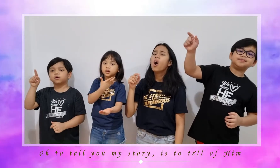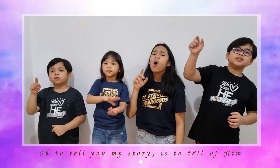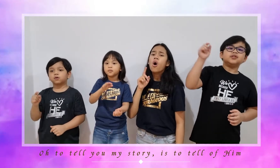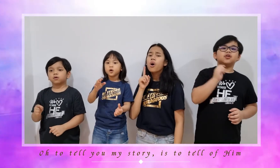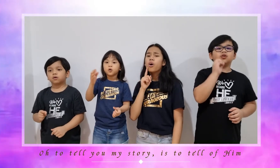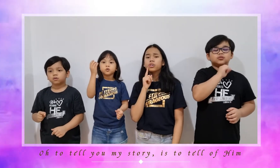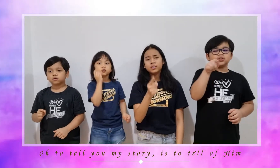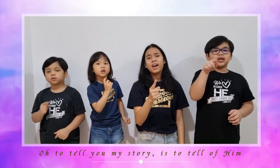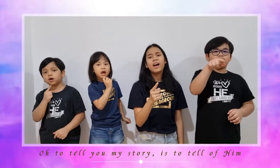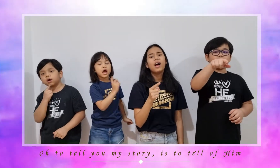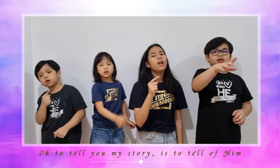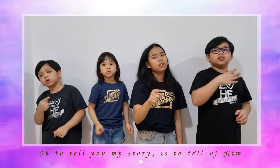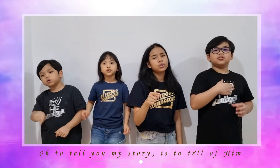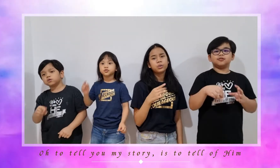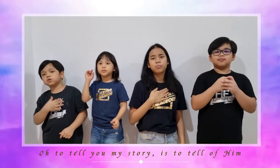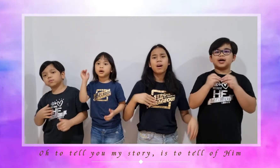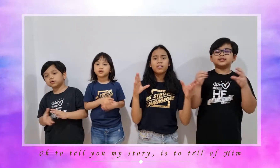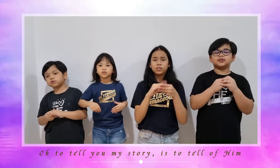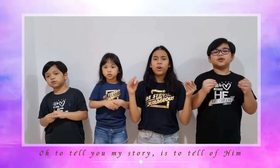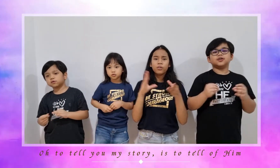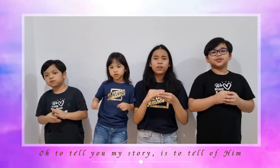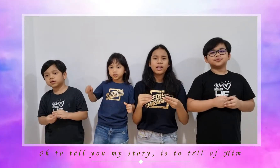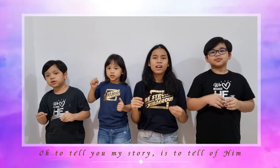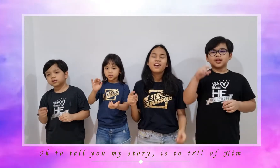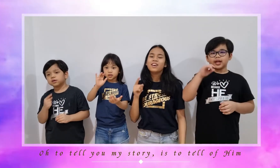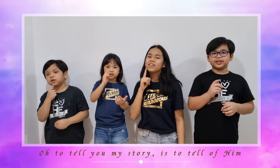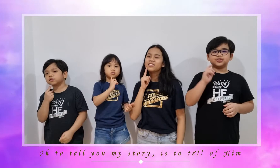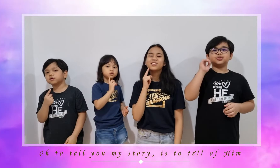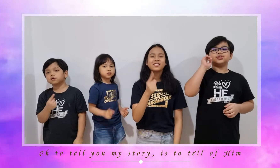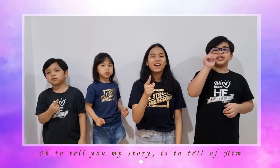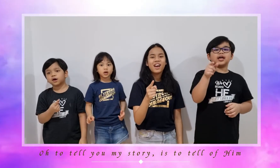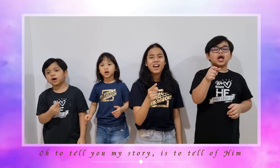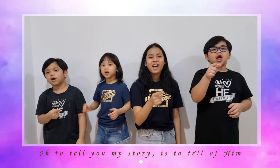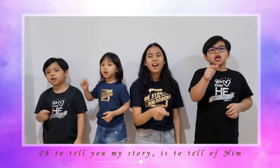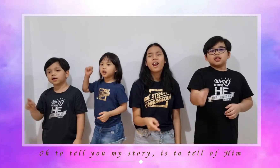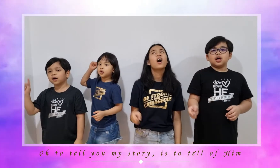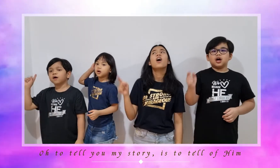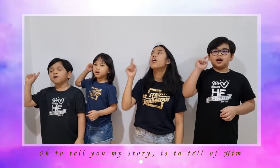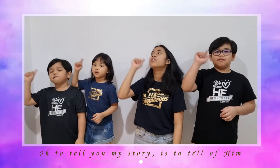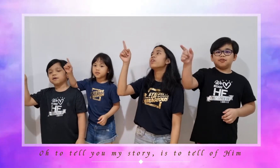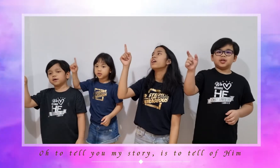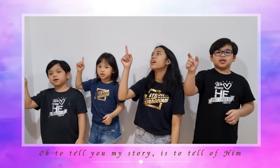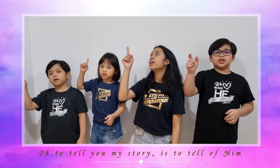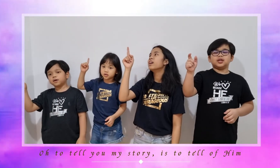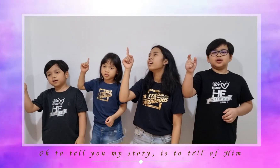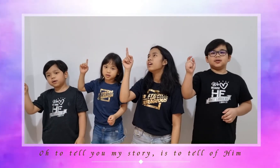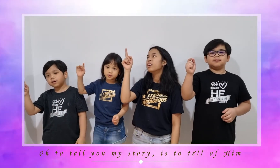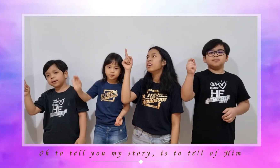him Oh, to tell you my story Is to tell of him